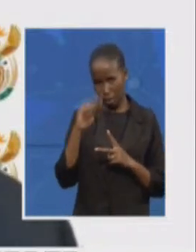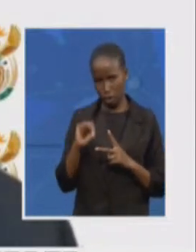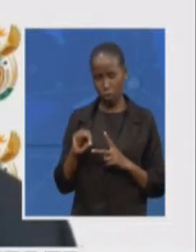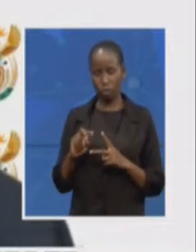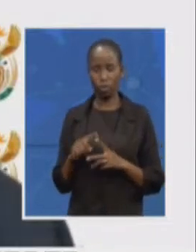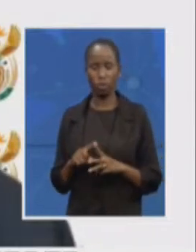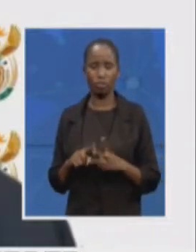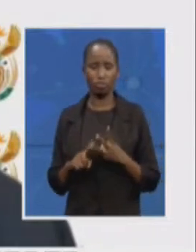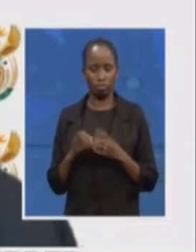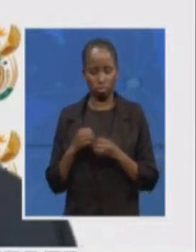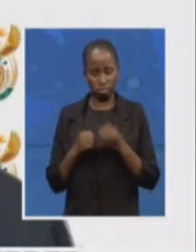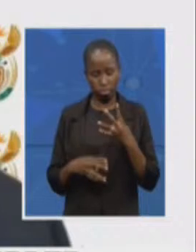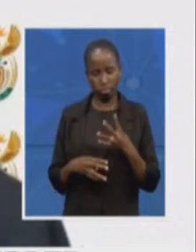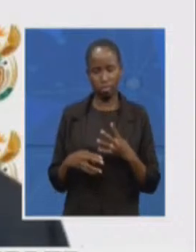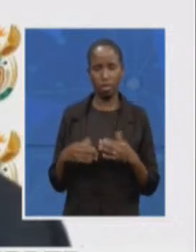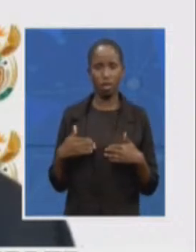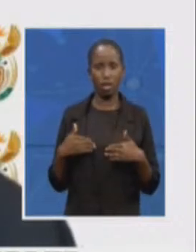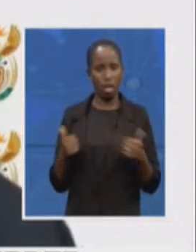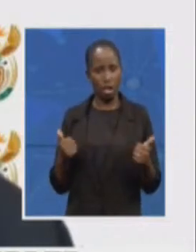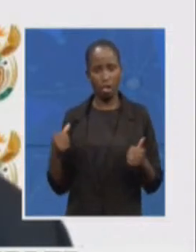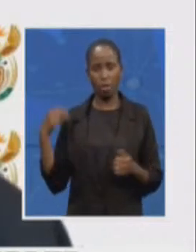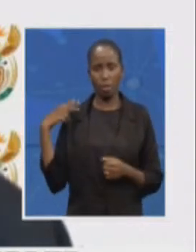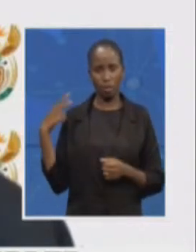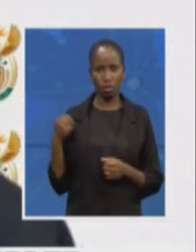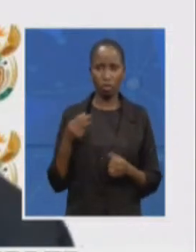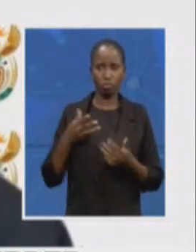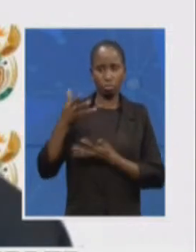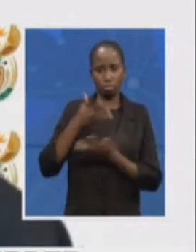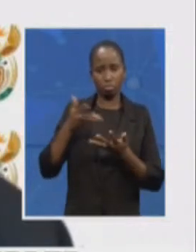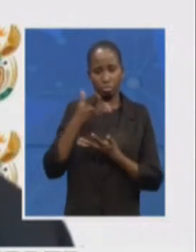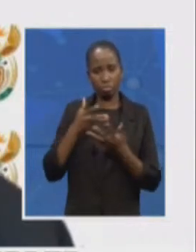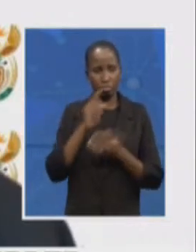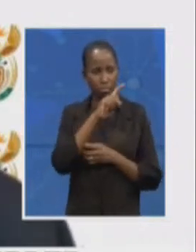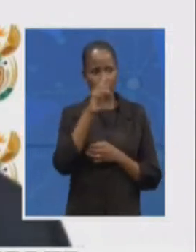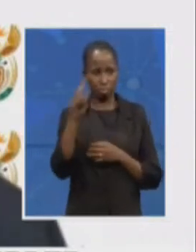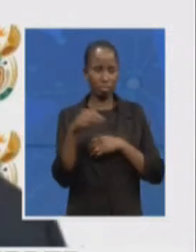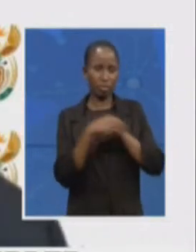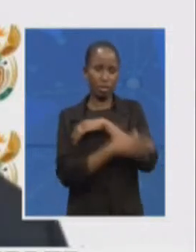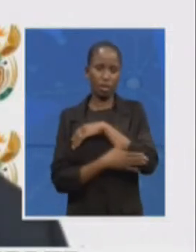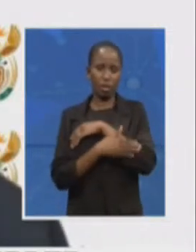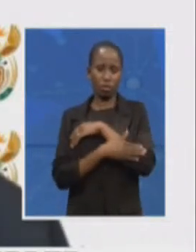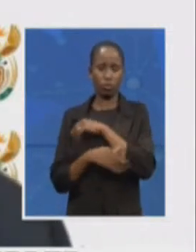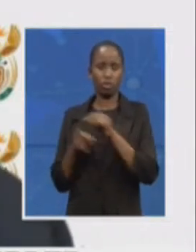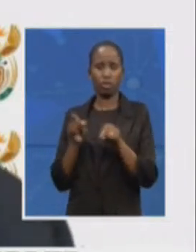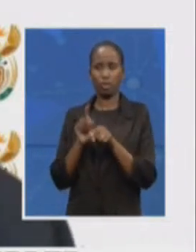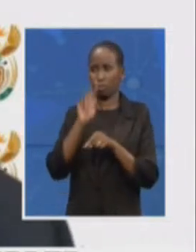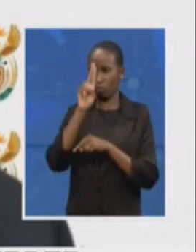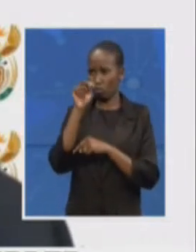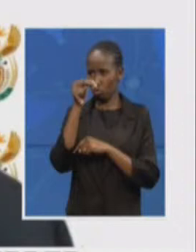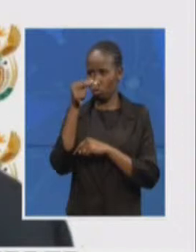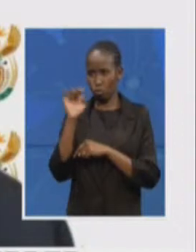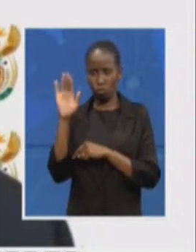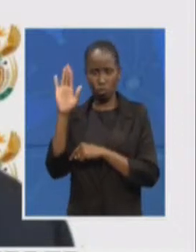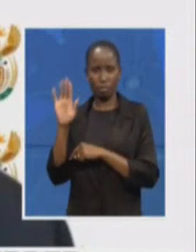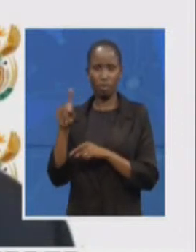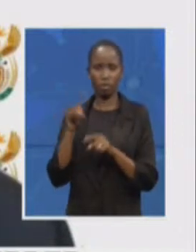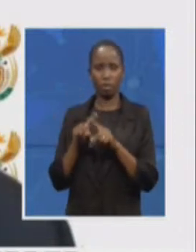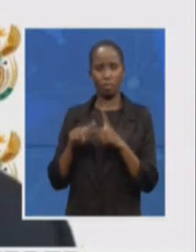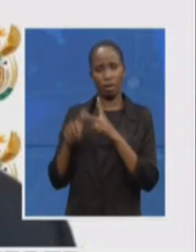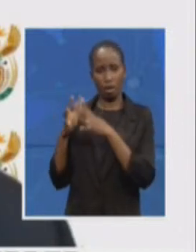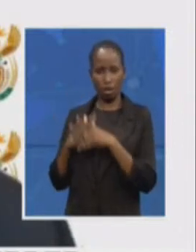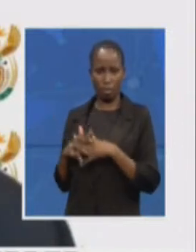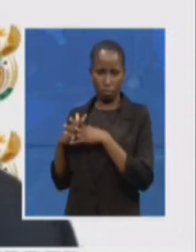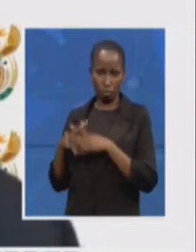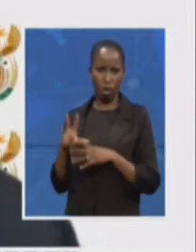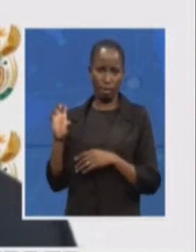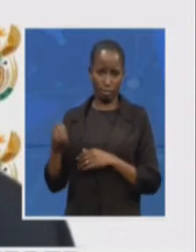various countries in Europe and the Americas. Now, the WHO Afro,